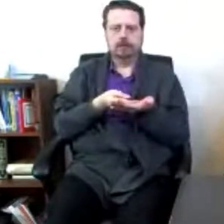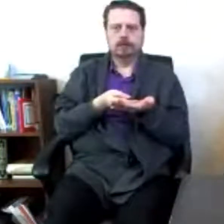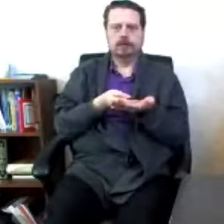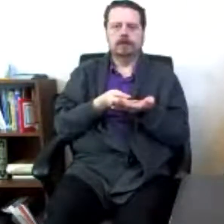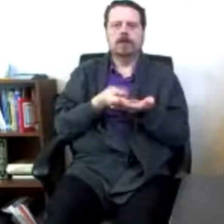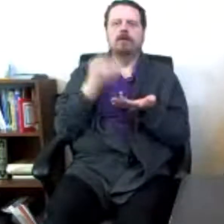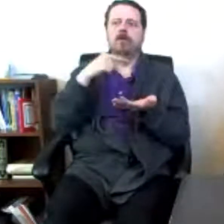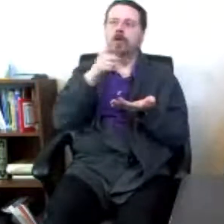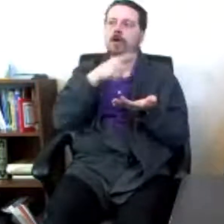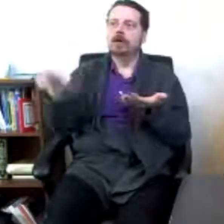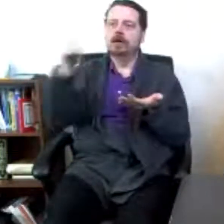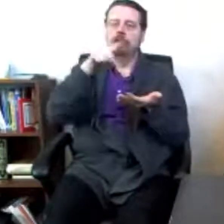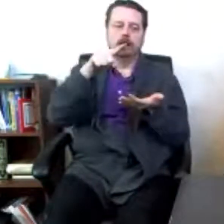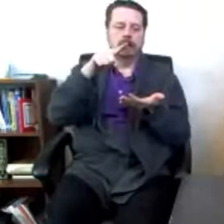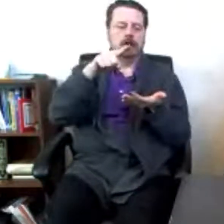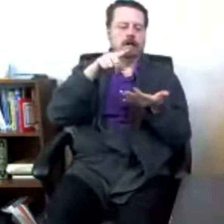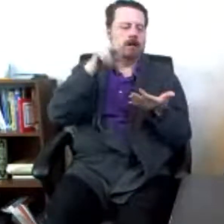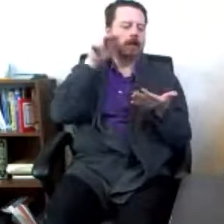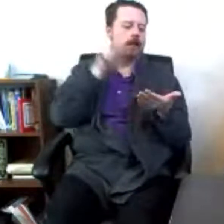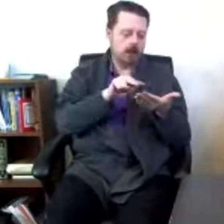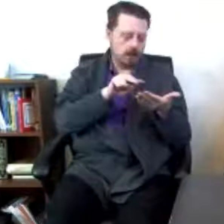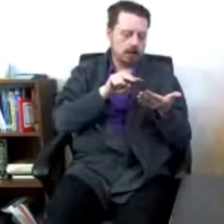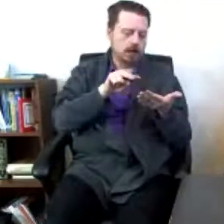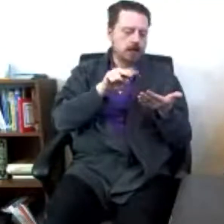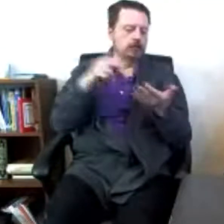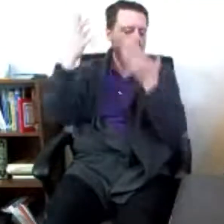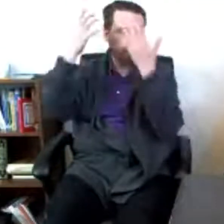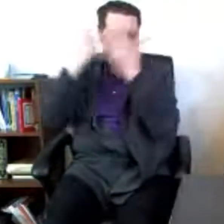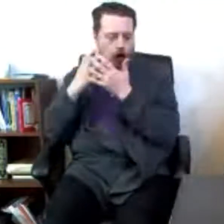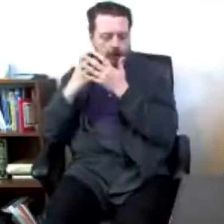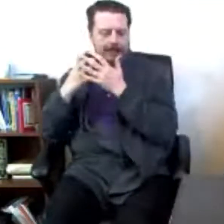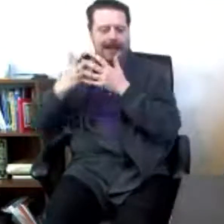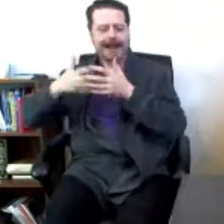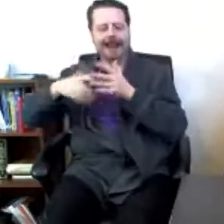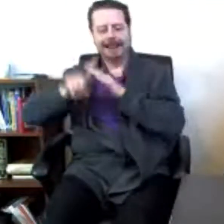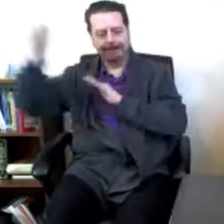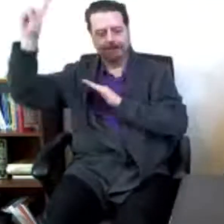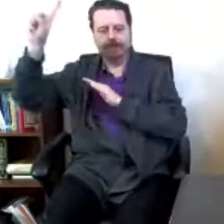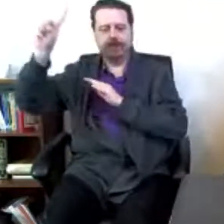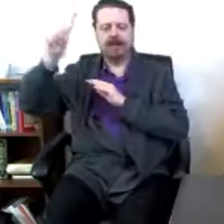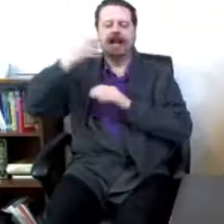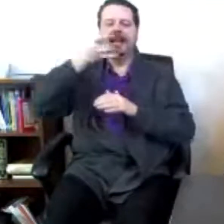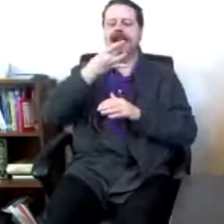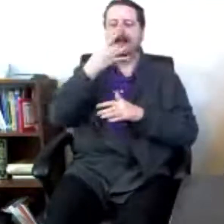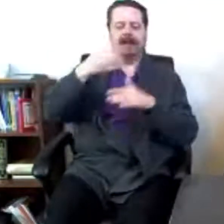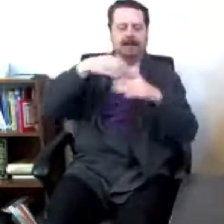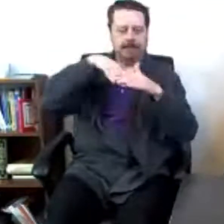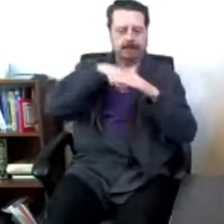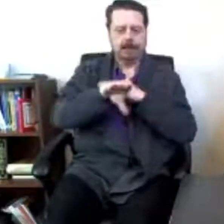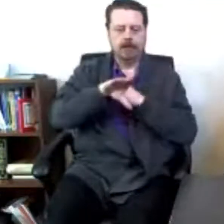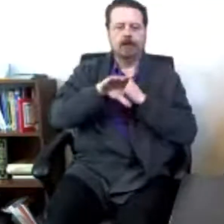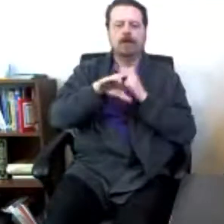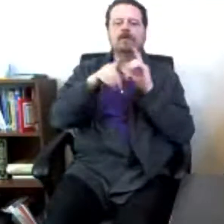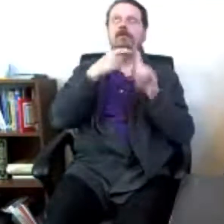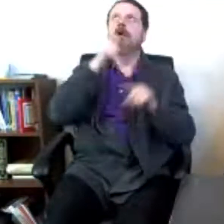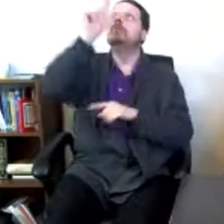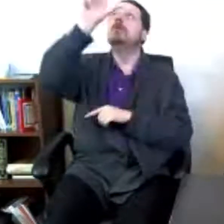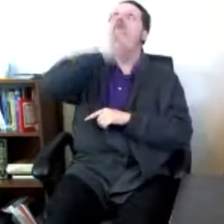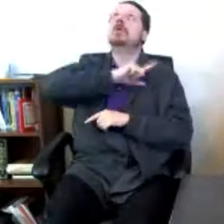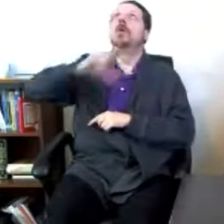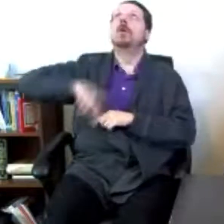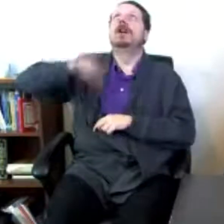so that you may get people out of the darkness into the light by the leave of the Lord